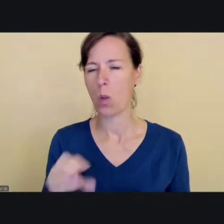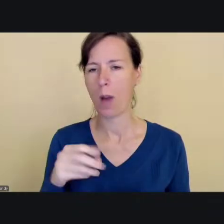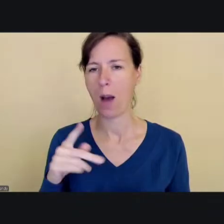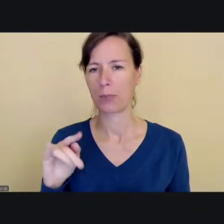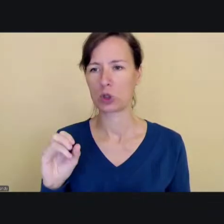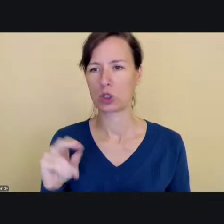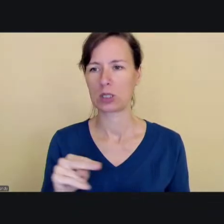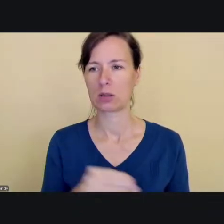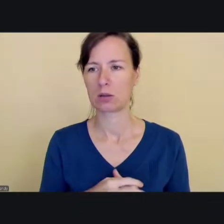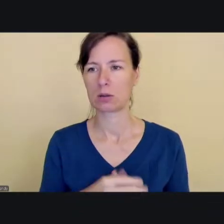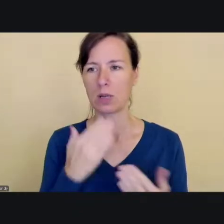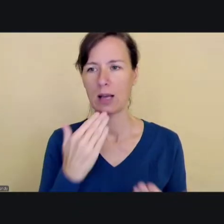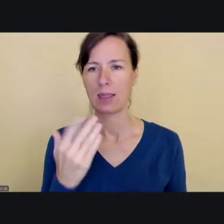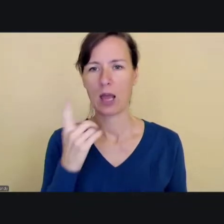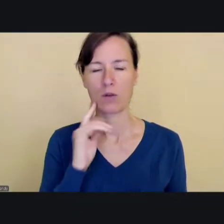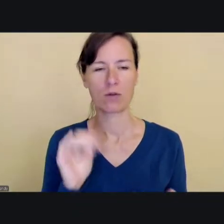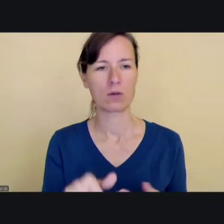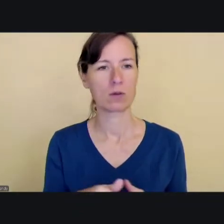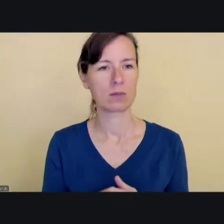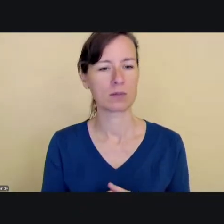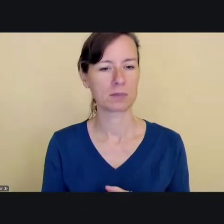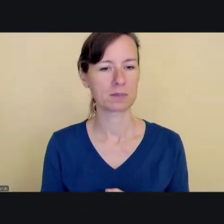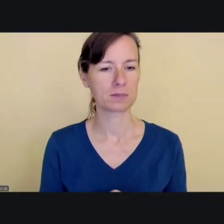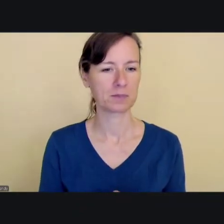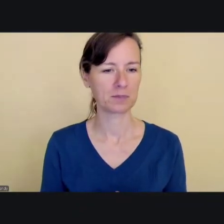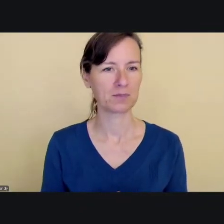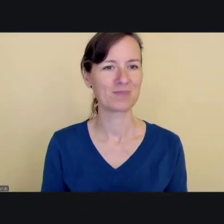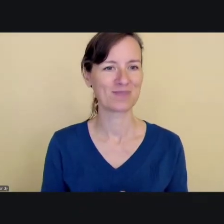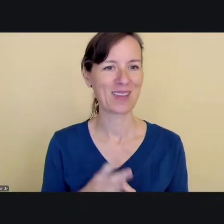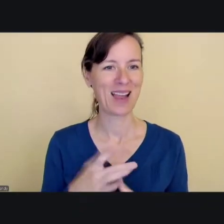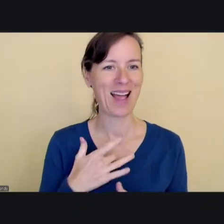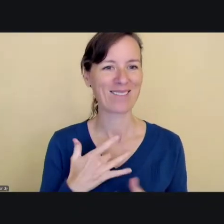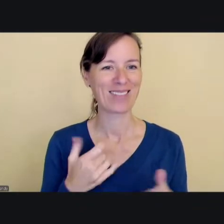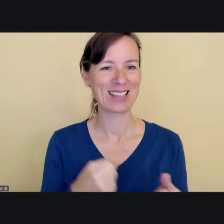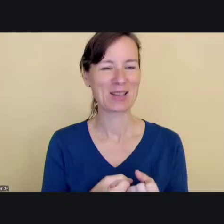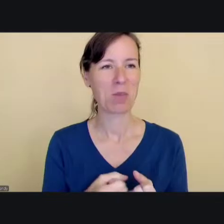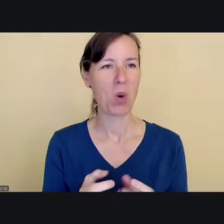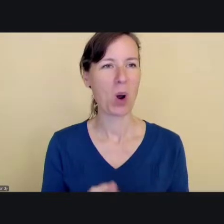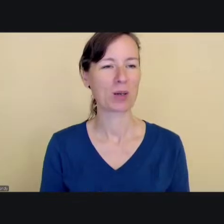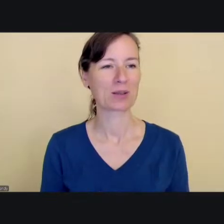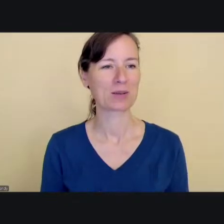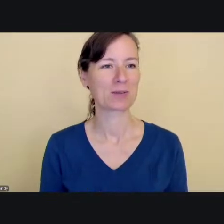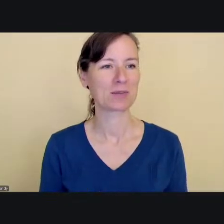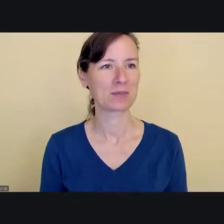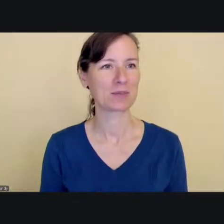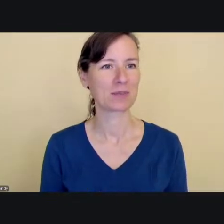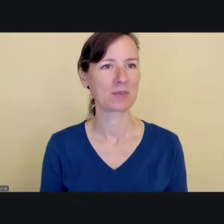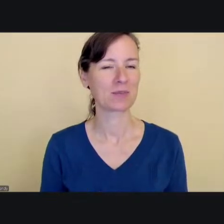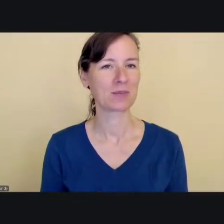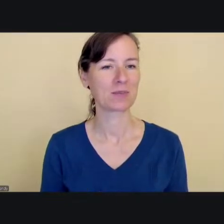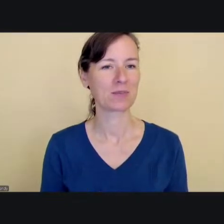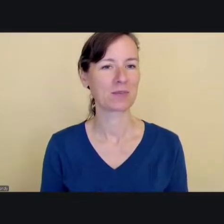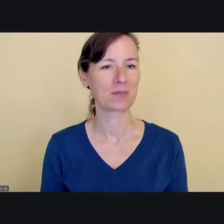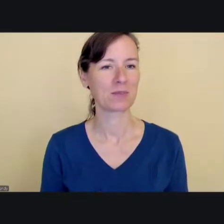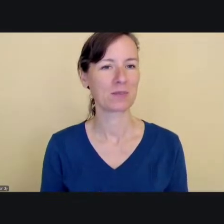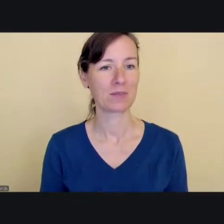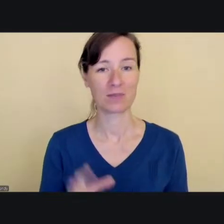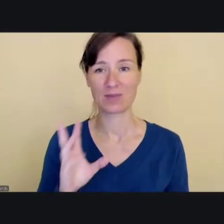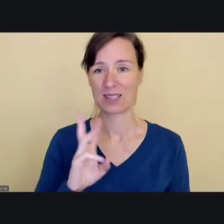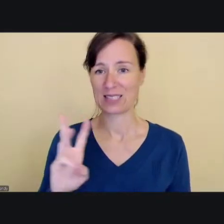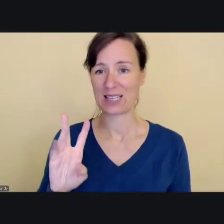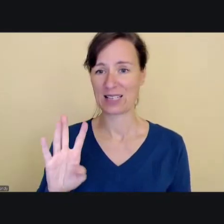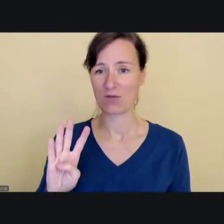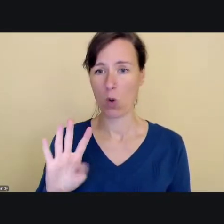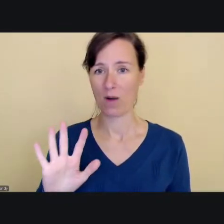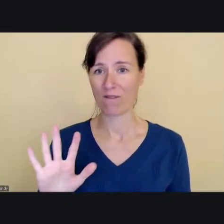Thank you. Appreciate it. I feel it. Feel the support. All right. 6:45? Does